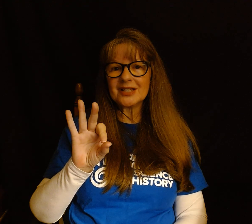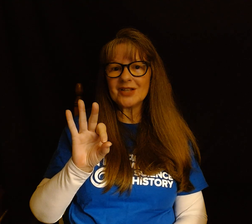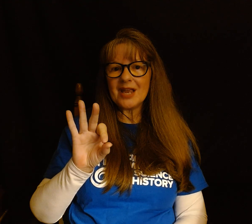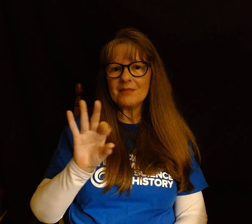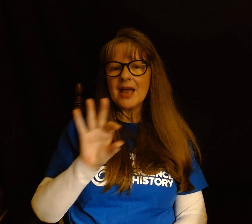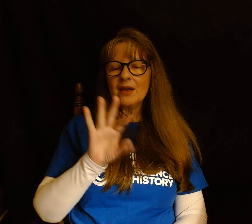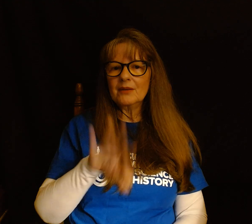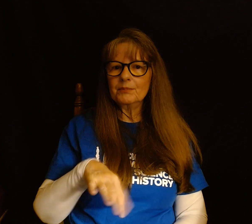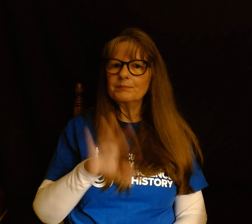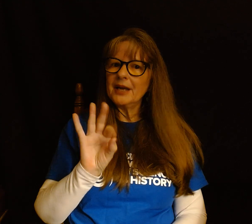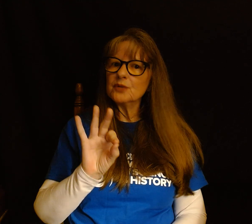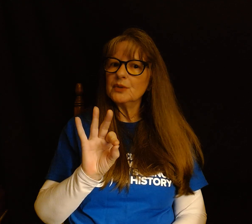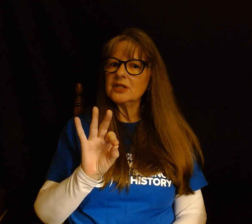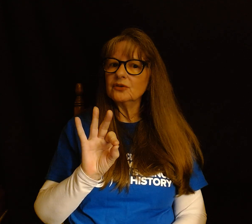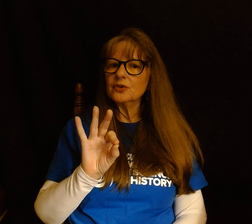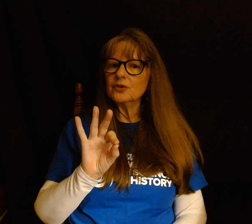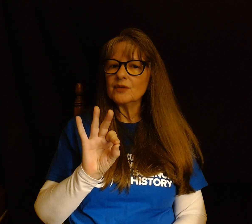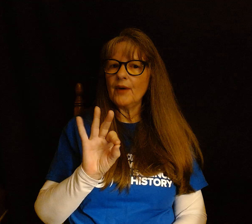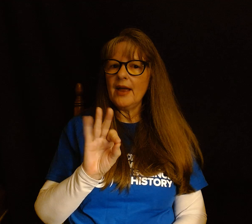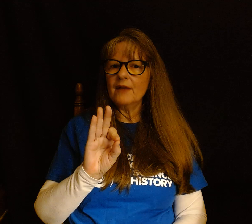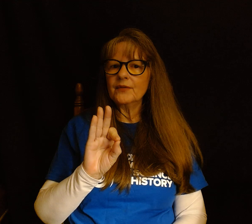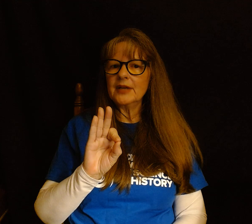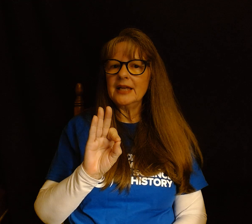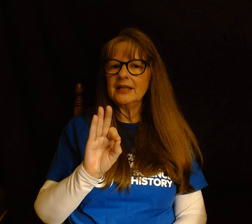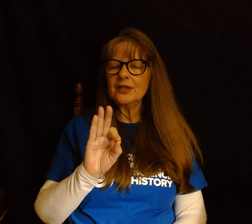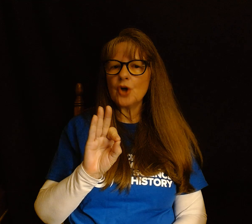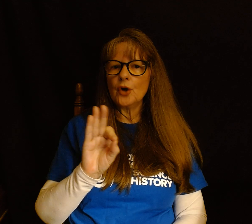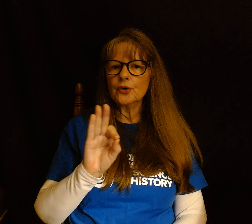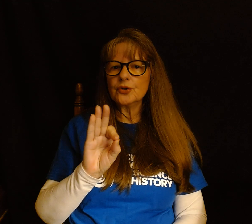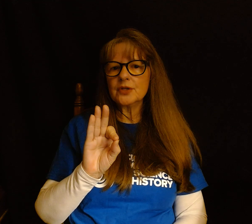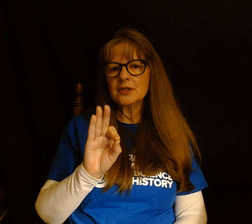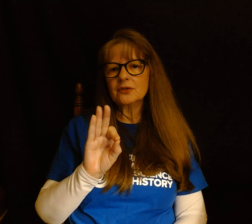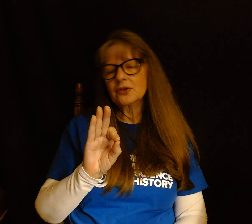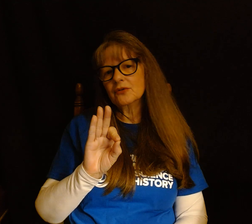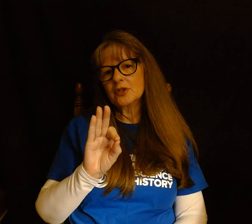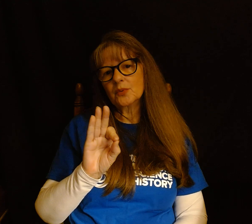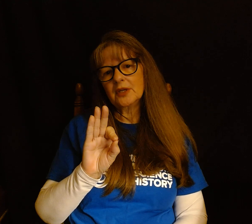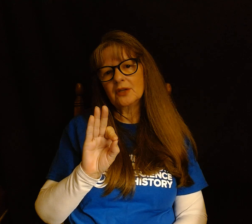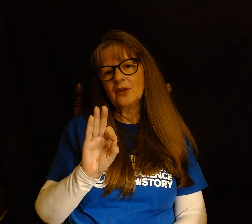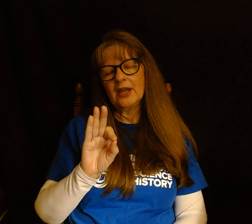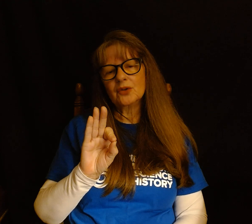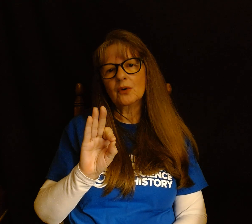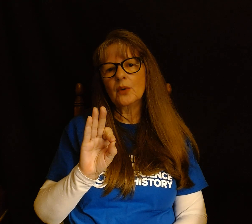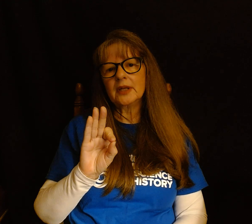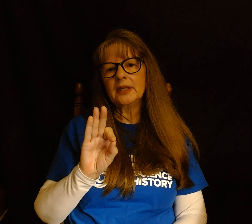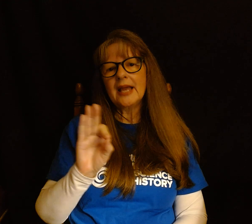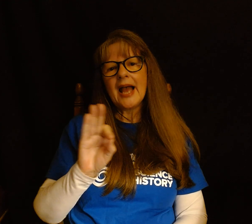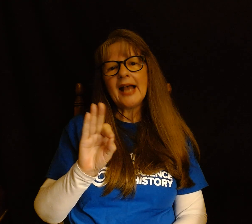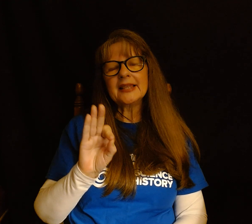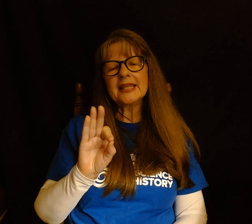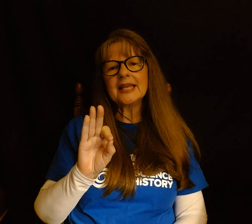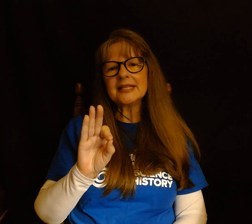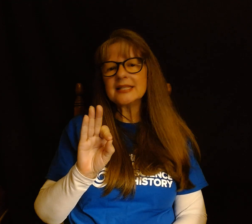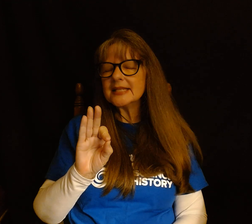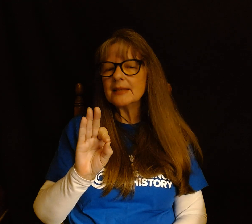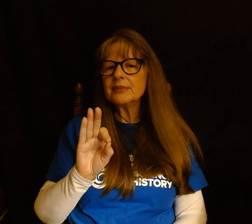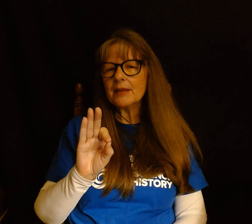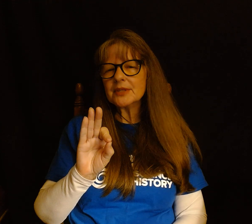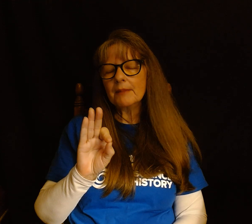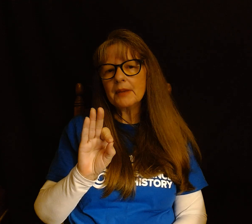same, because we still do this for F, and it's harder to do this one, and you can't do it quickly. I think I see sometimes some people